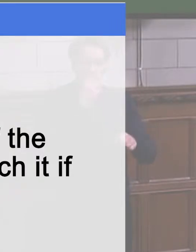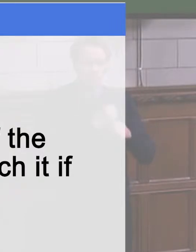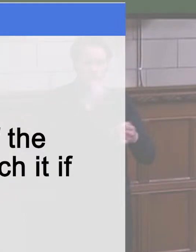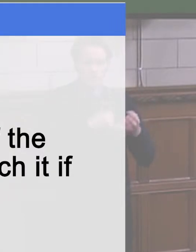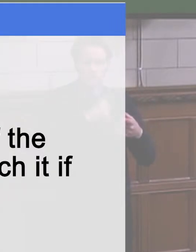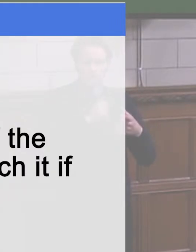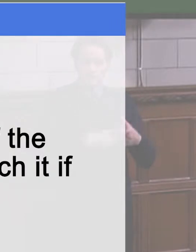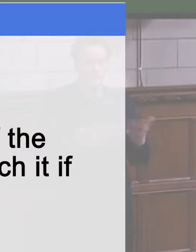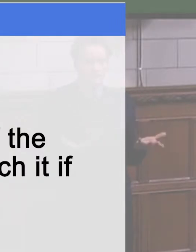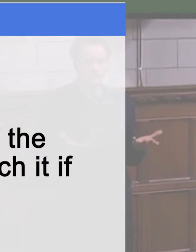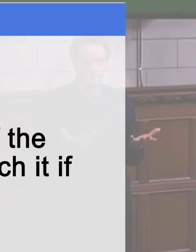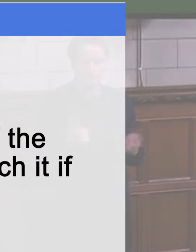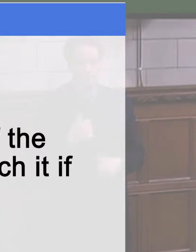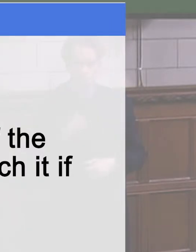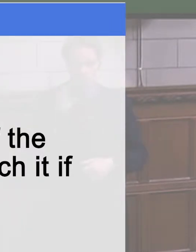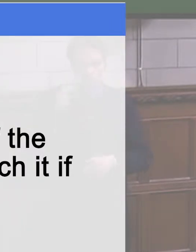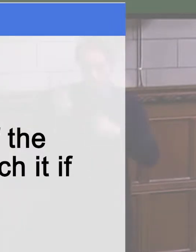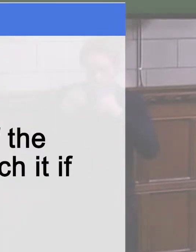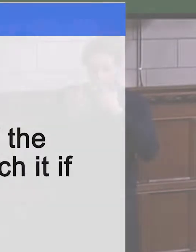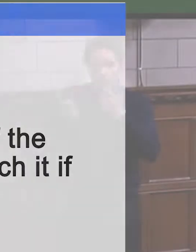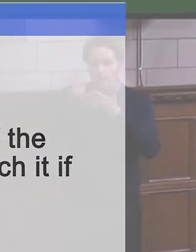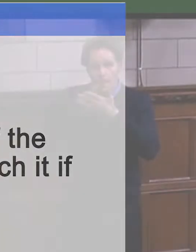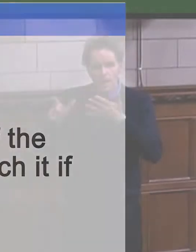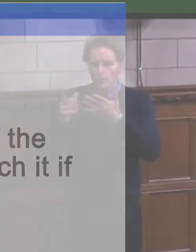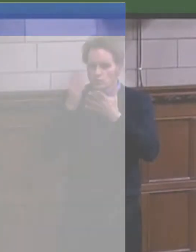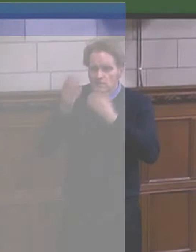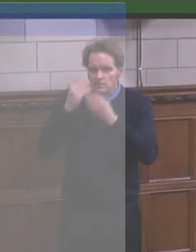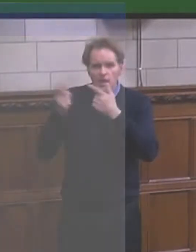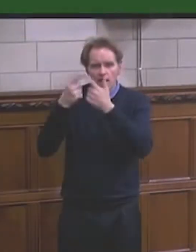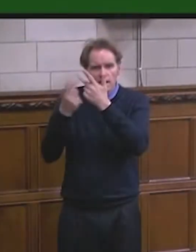curriculum, schools are free to teach it if they choose to do so.